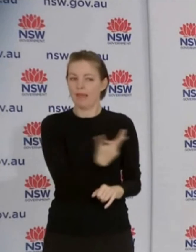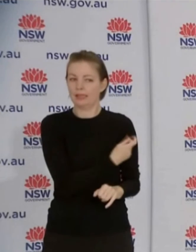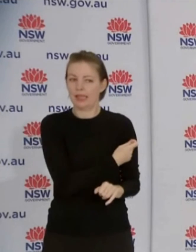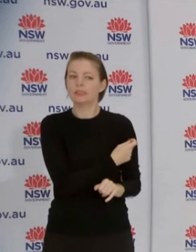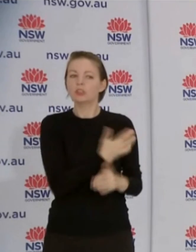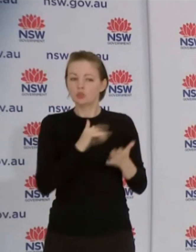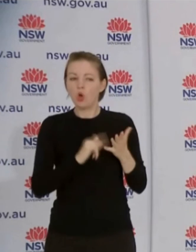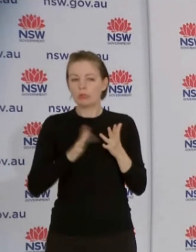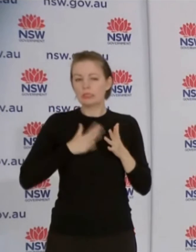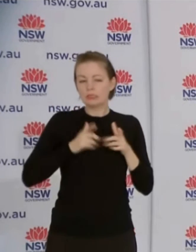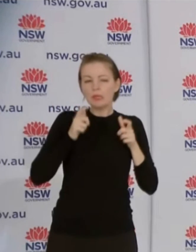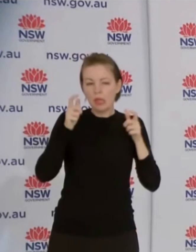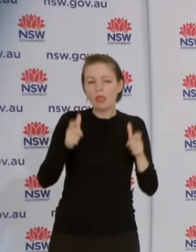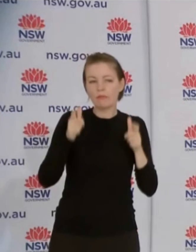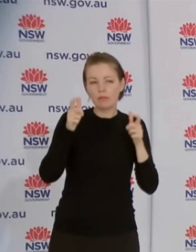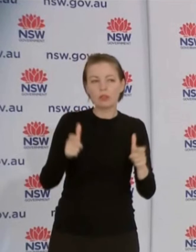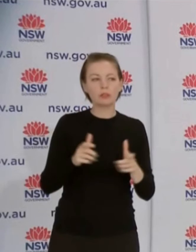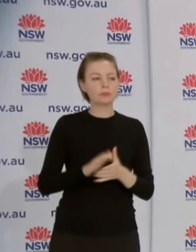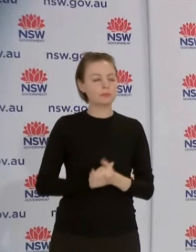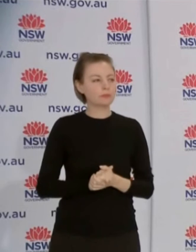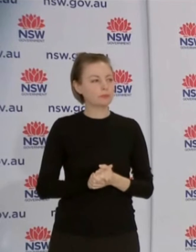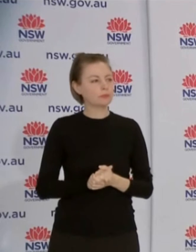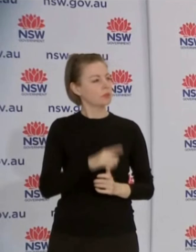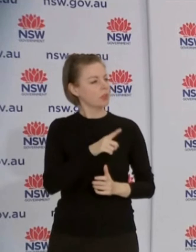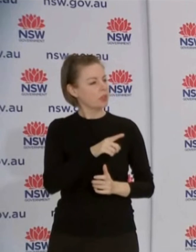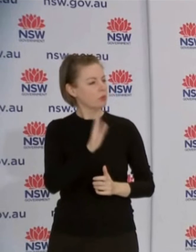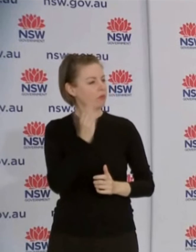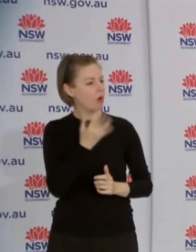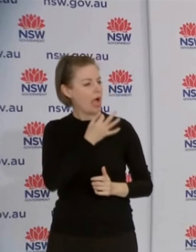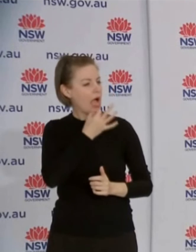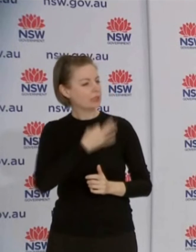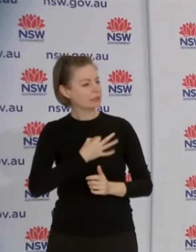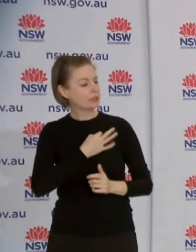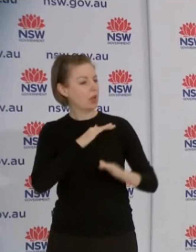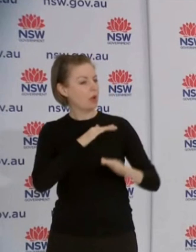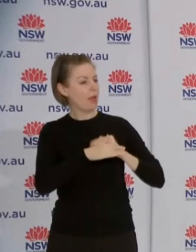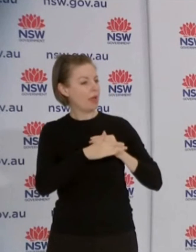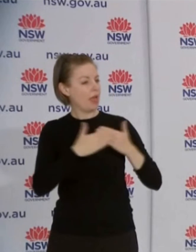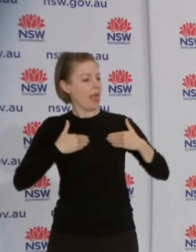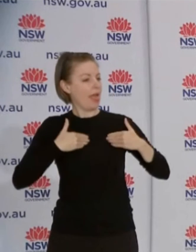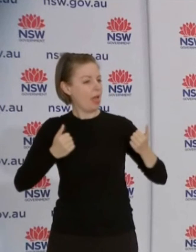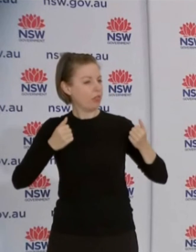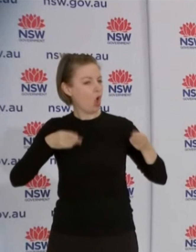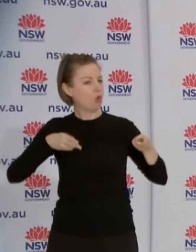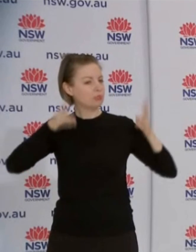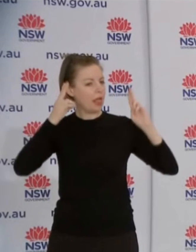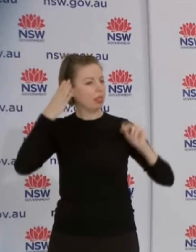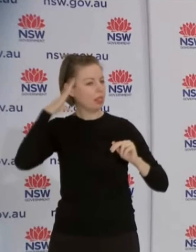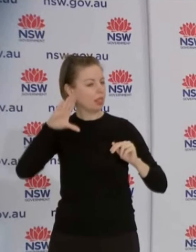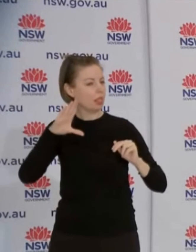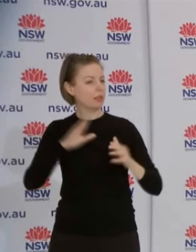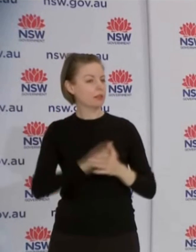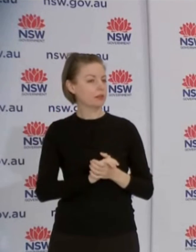in a sensible way. I think you asked a bit earlier about the health hotels. Yeah. Look, as at this morning, my advice was there was